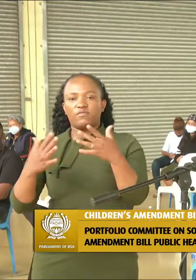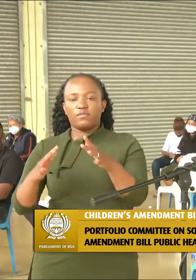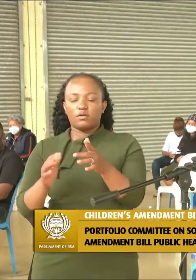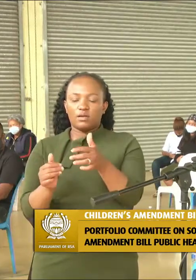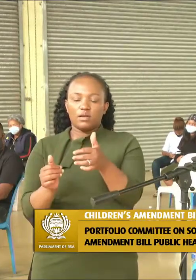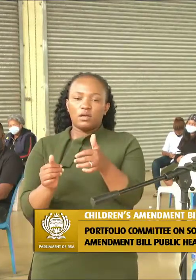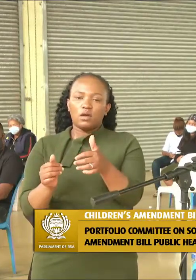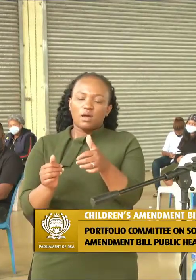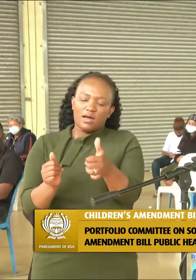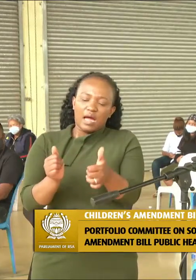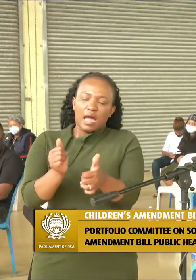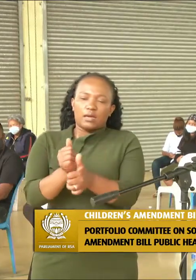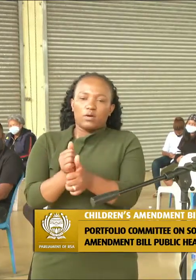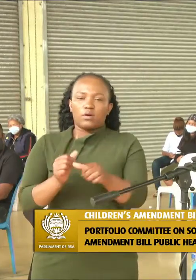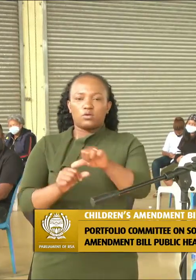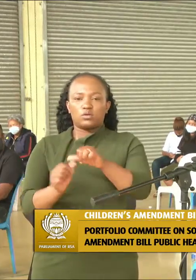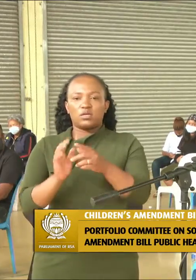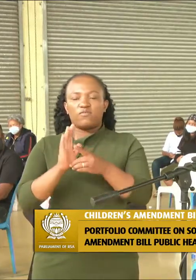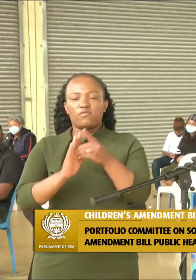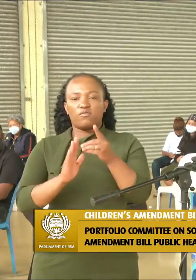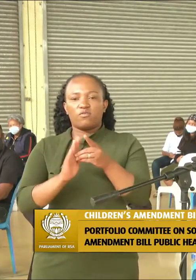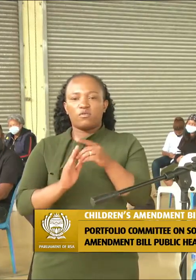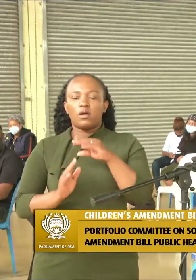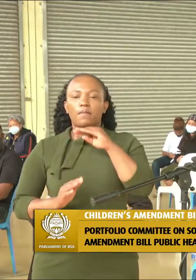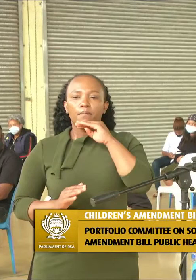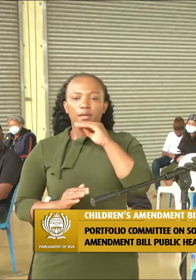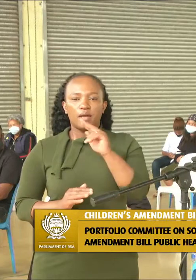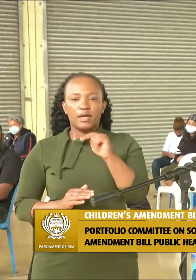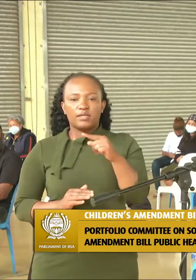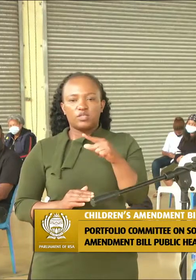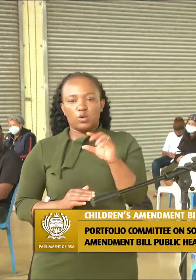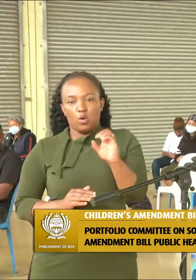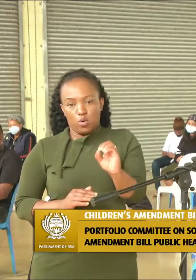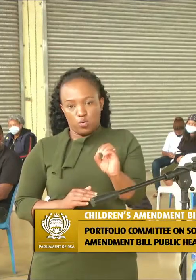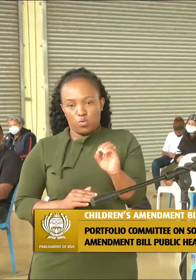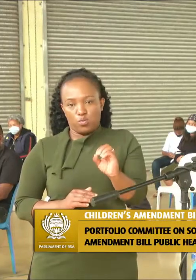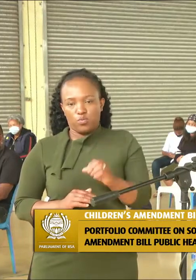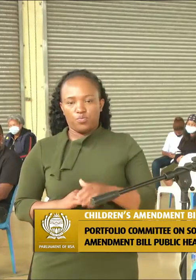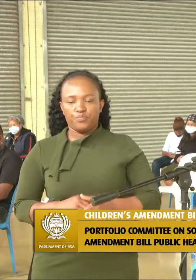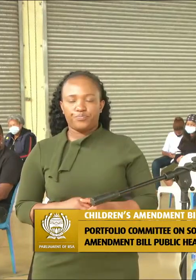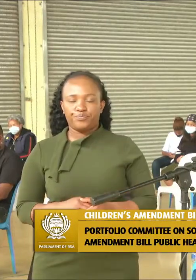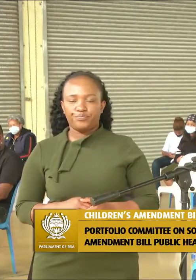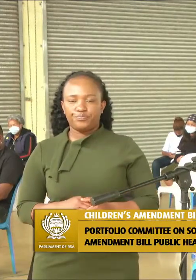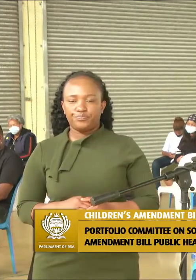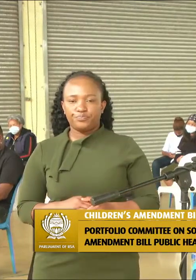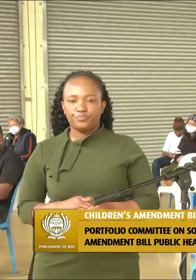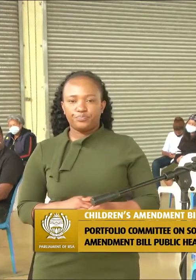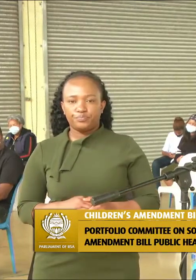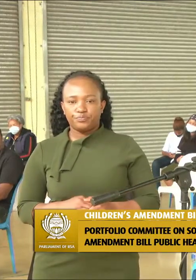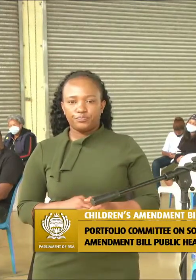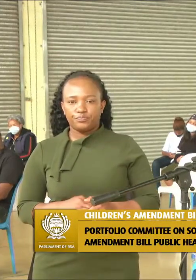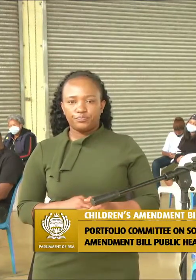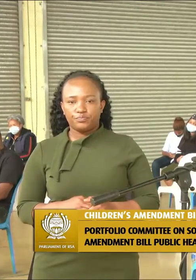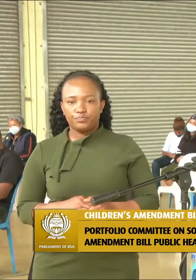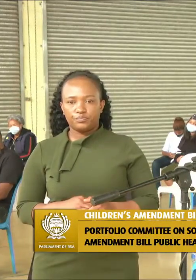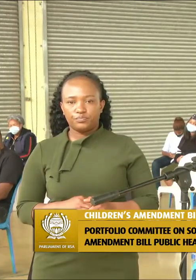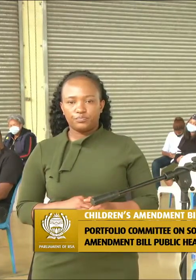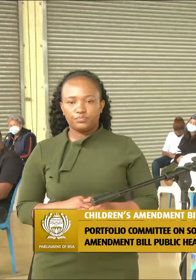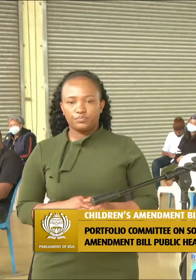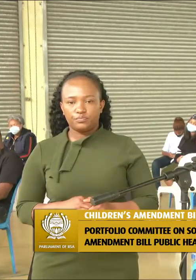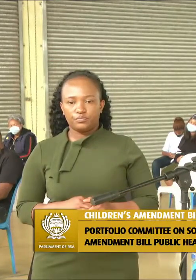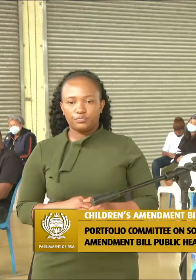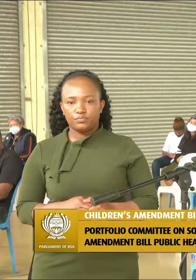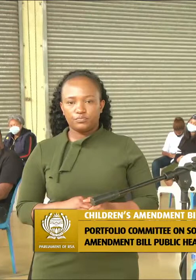of Social Development we non-profit organization. There is a challenge there, as you know, that once you get